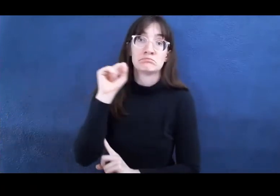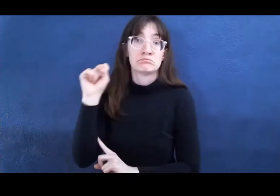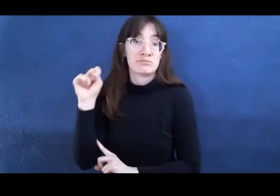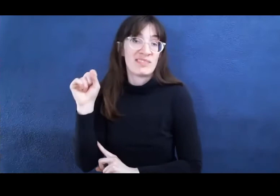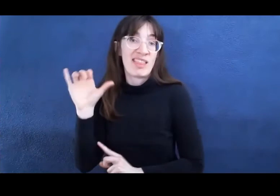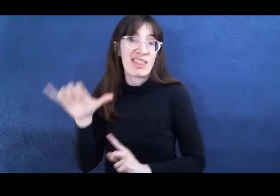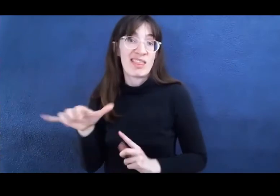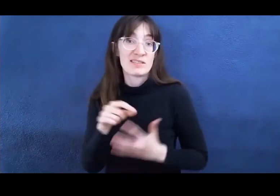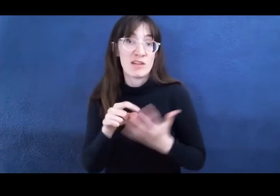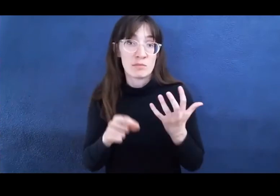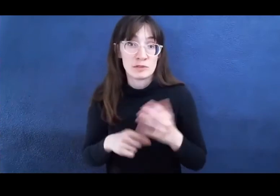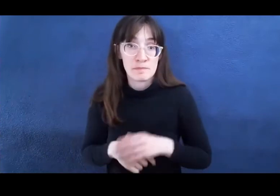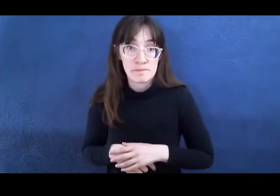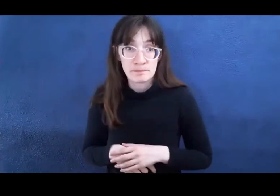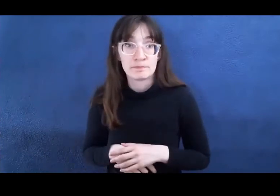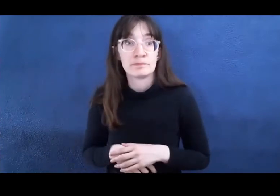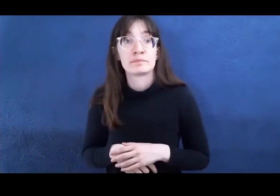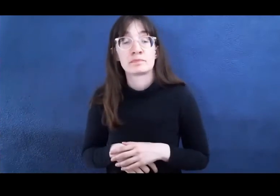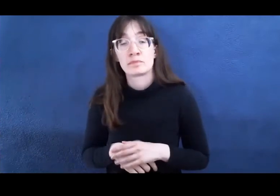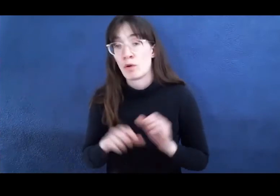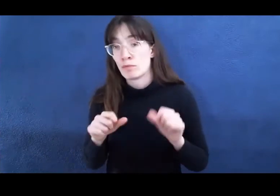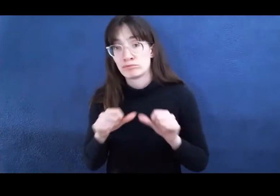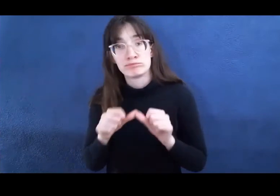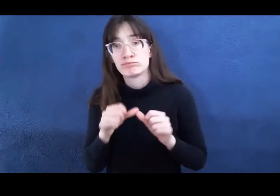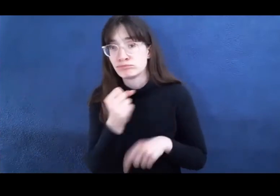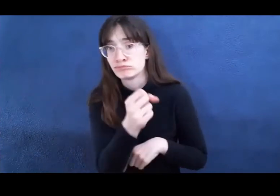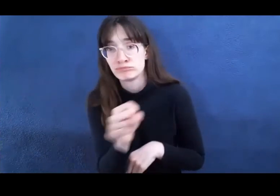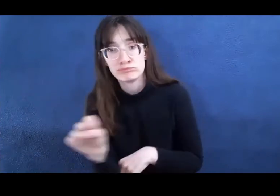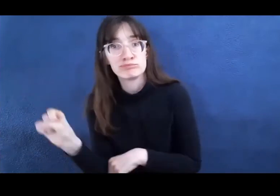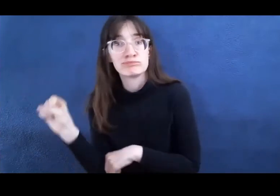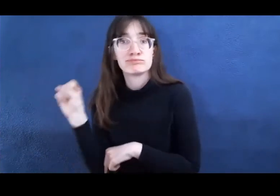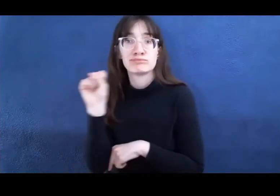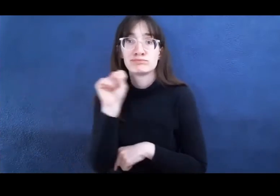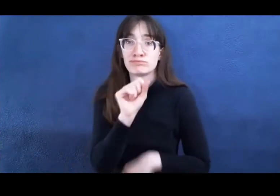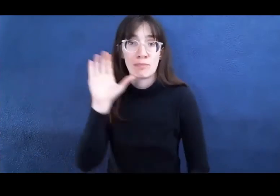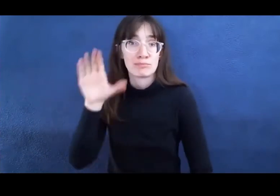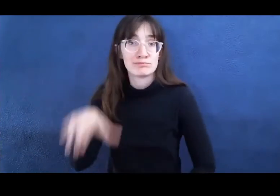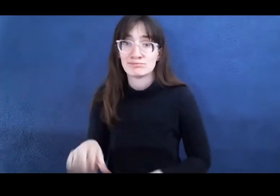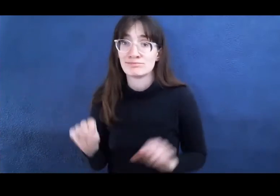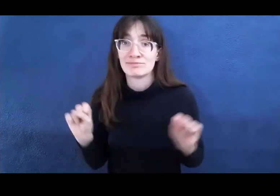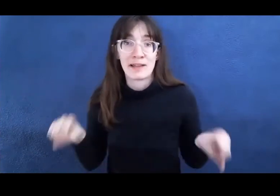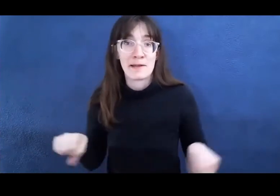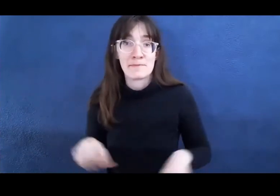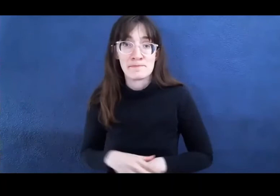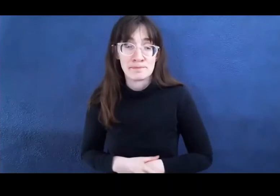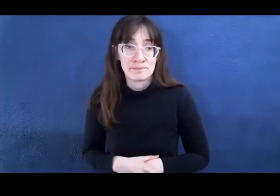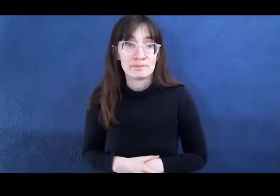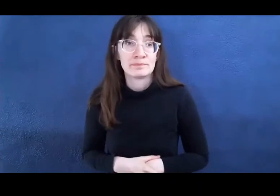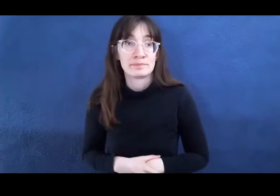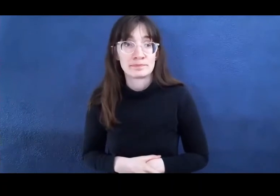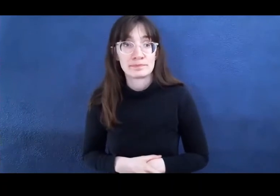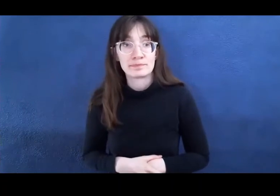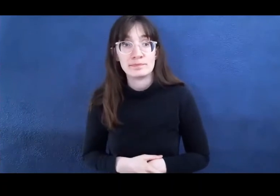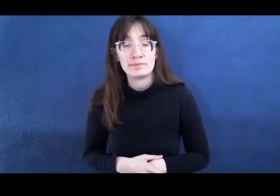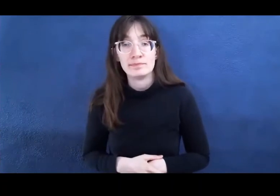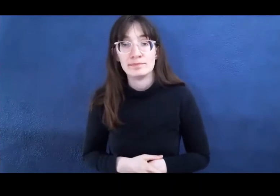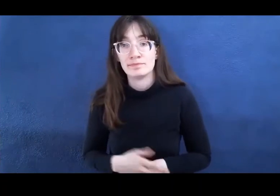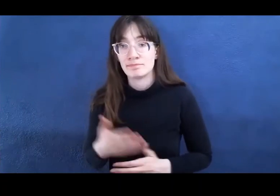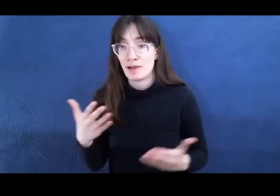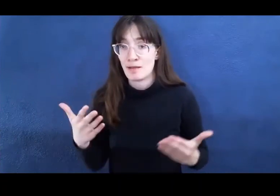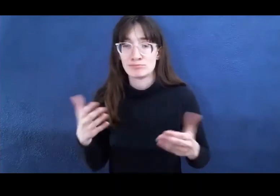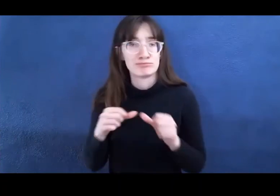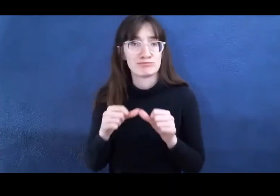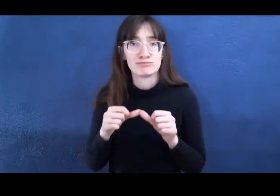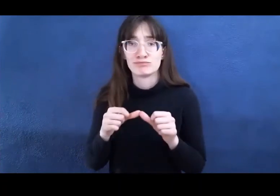continue moving in the same direction you started in if you wish. You might continue moving your torso in